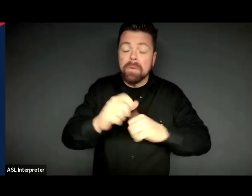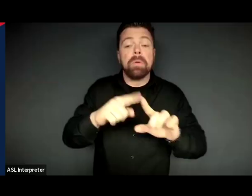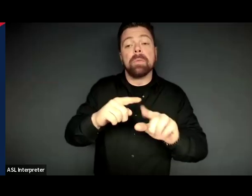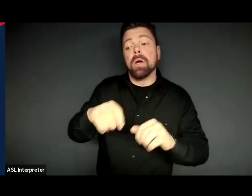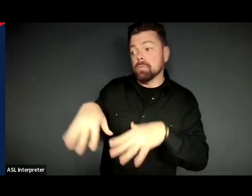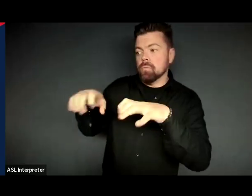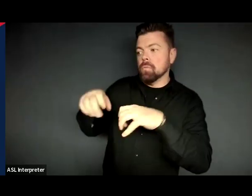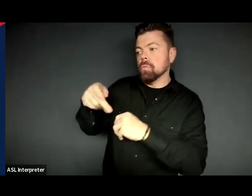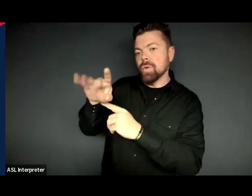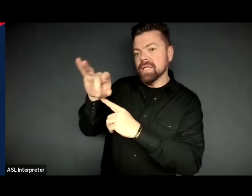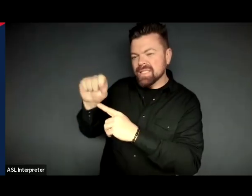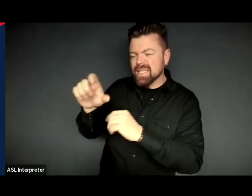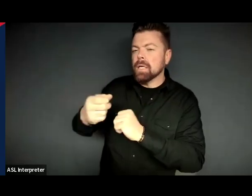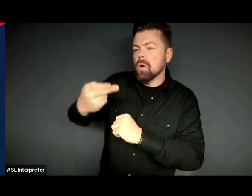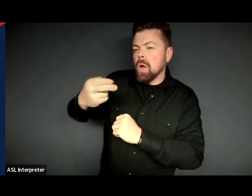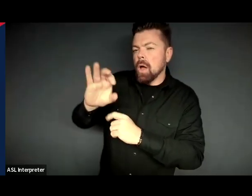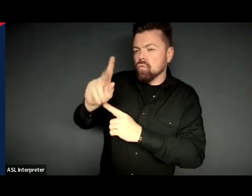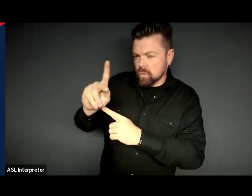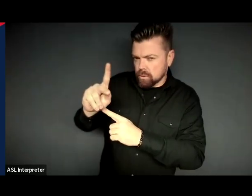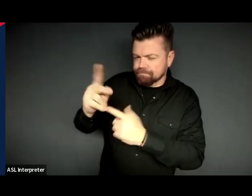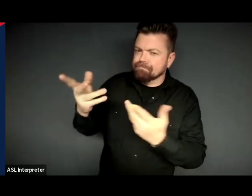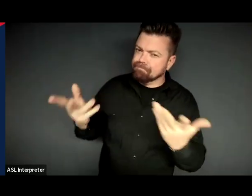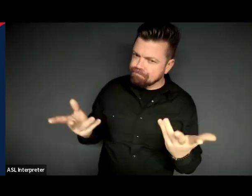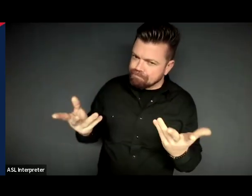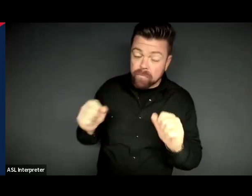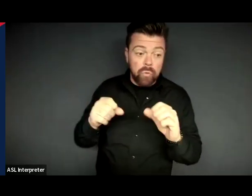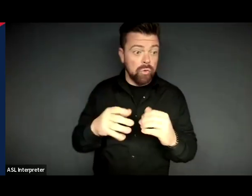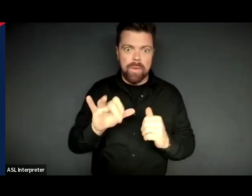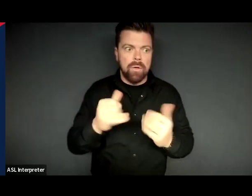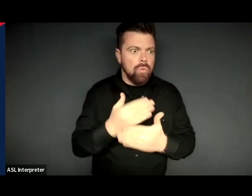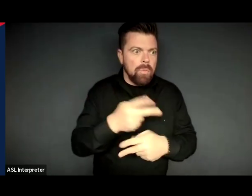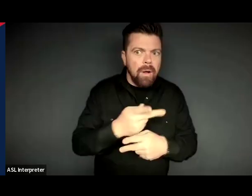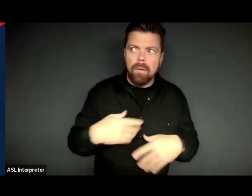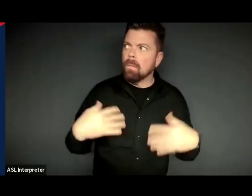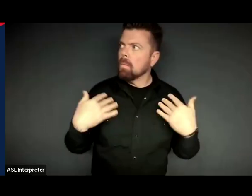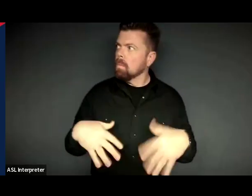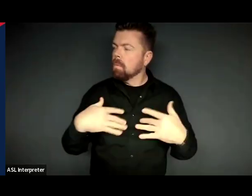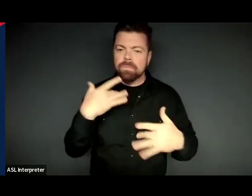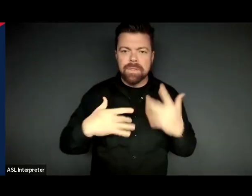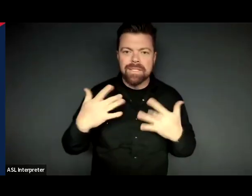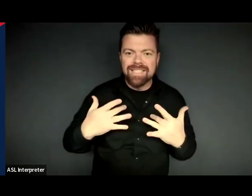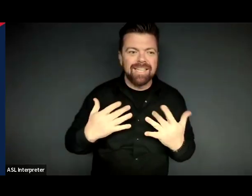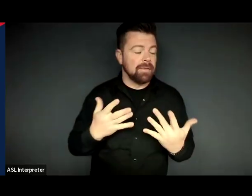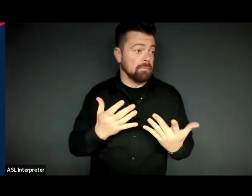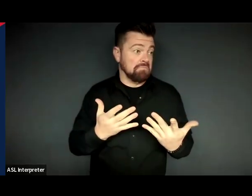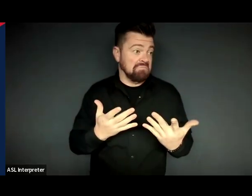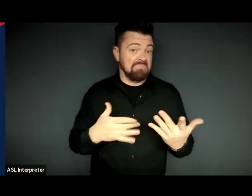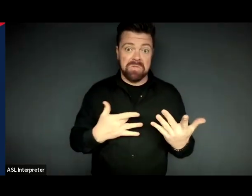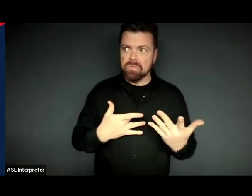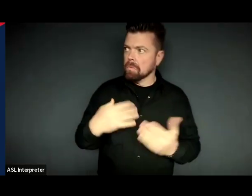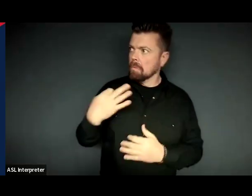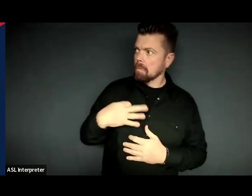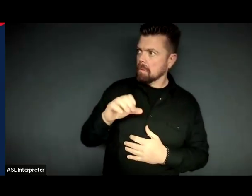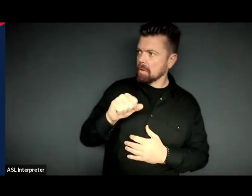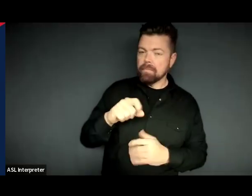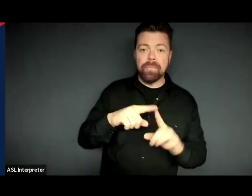risk factor. And so, it was like, well, this is really exciting, but it's kind of like a big deal to have this. Well, now this is